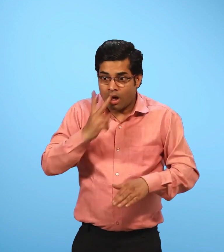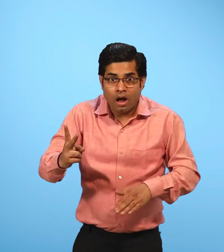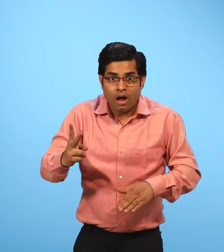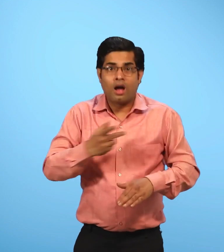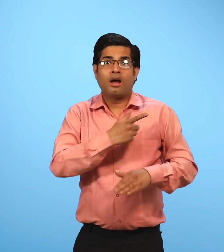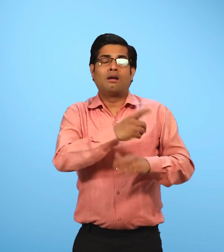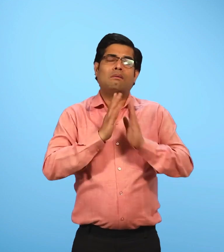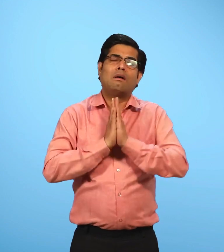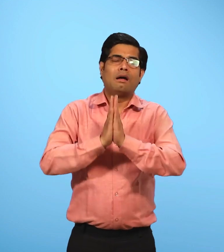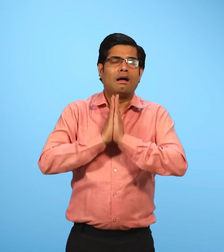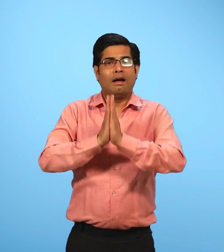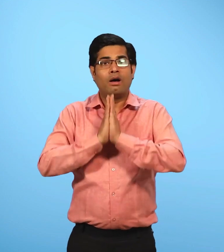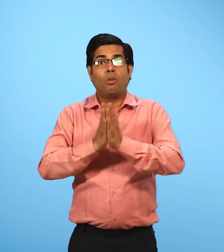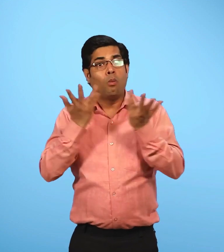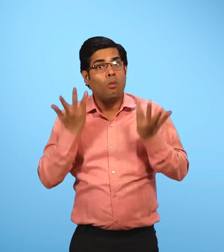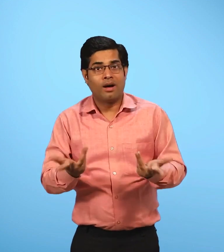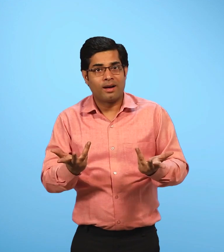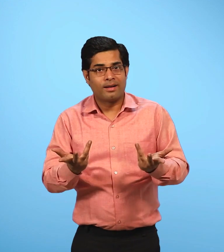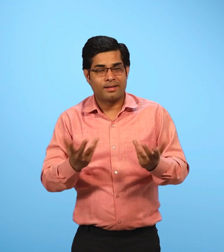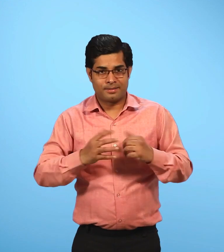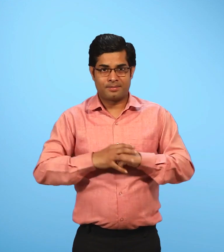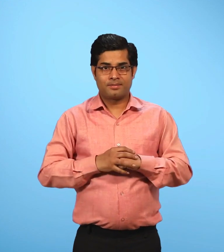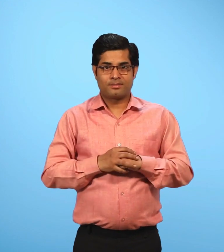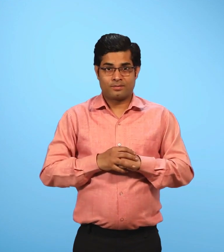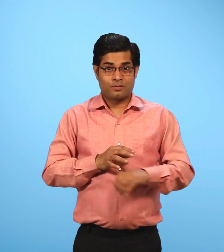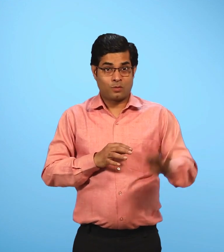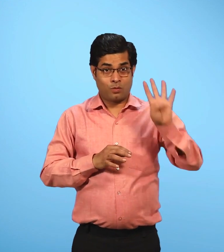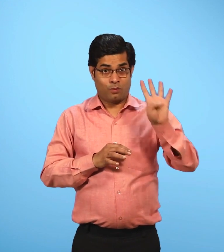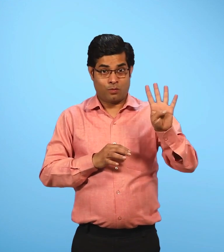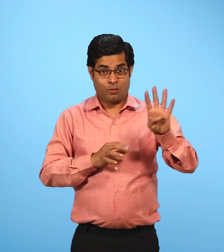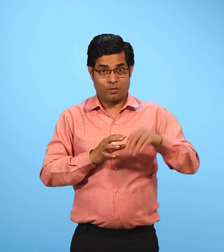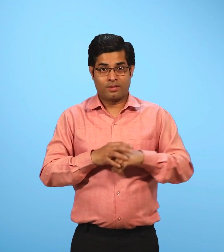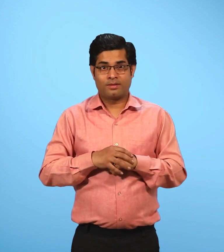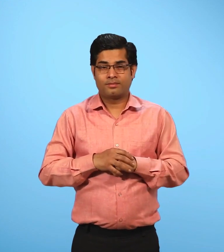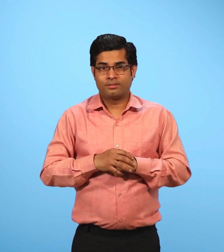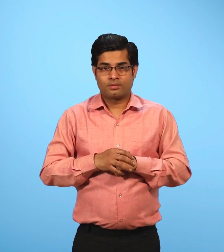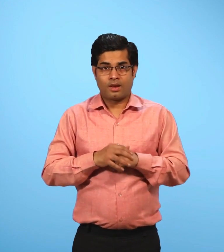3. Why did Robinson pray when he saw the footprint?